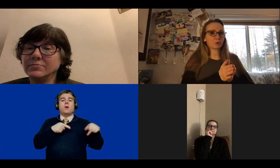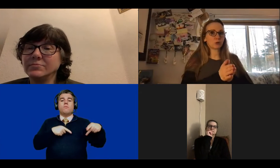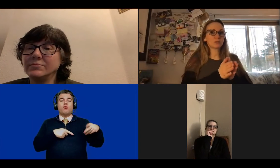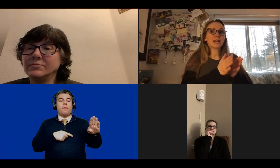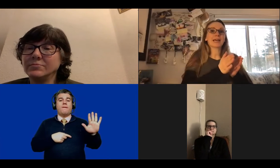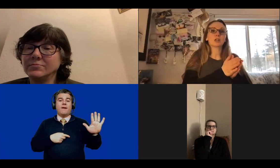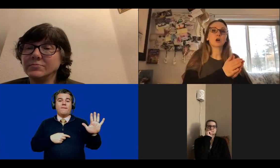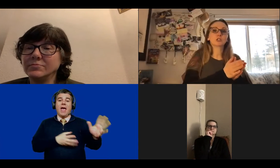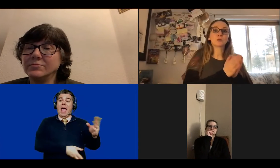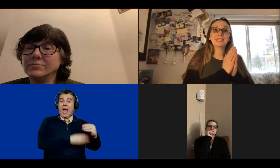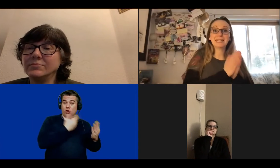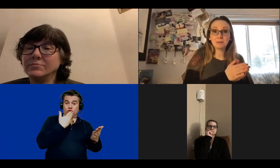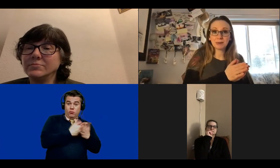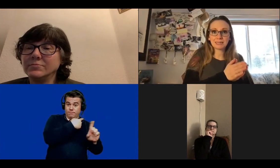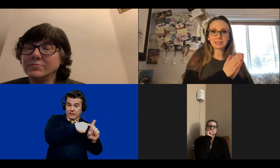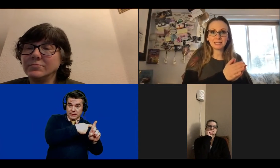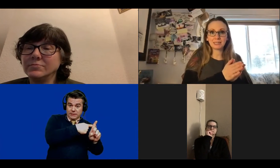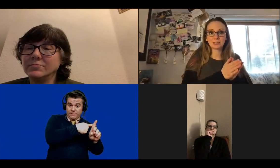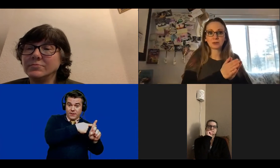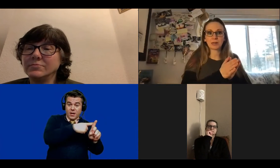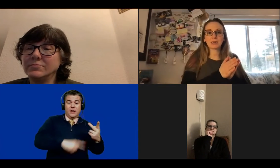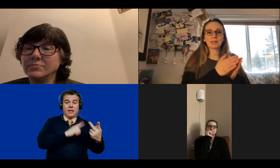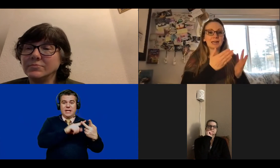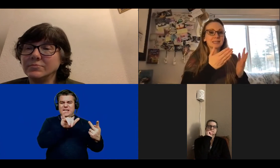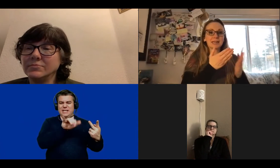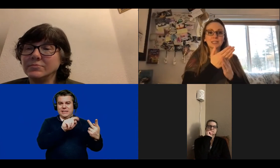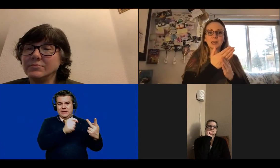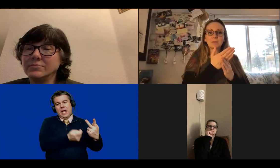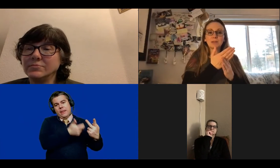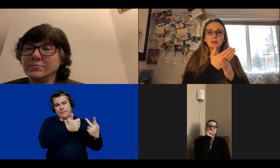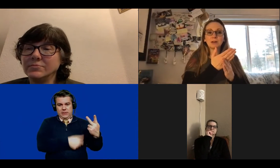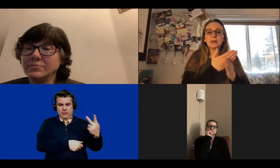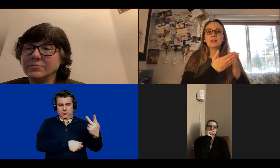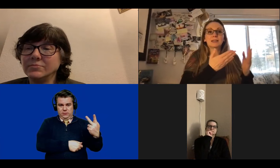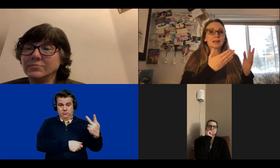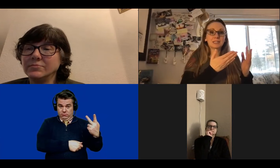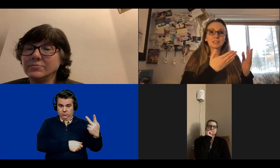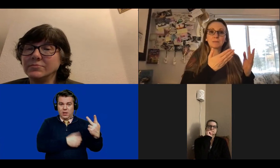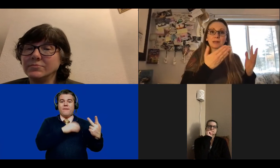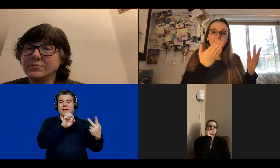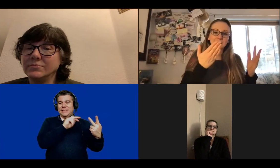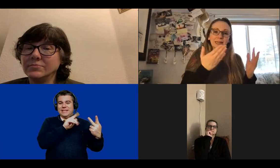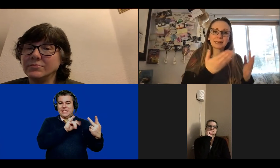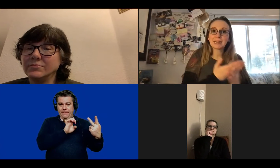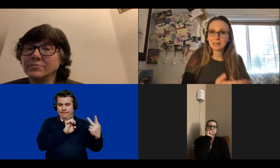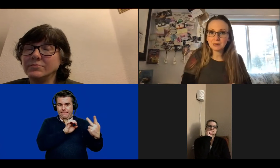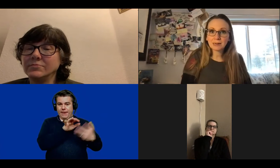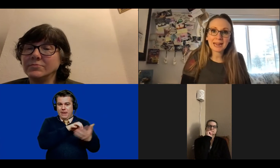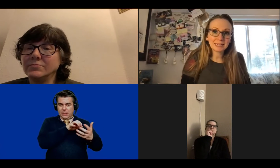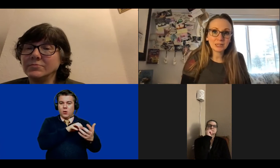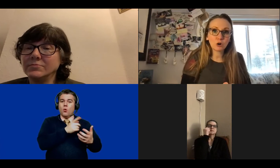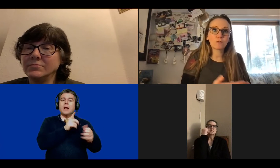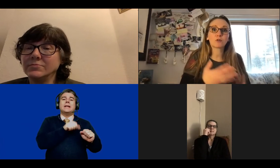good microbes, and it also eliminates yeast. Okay, it has that enzyme in there. That enzyme blend can